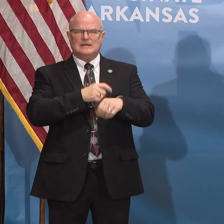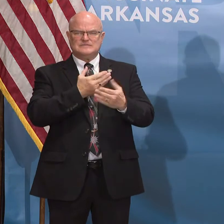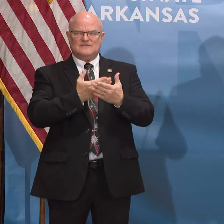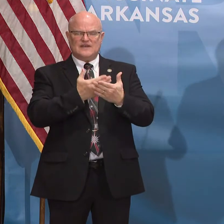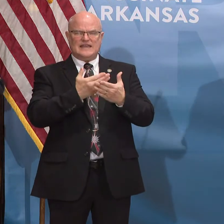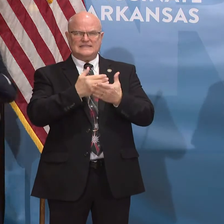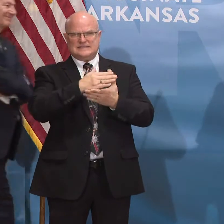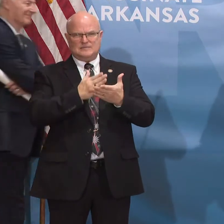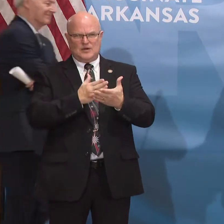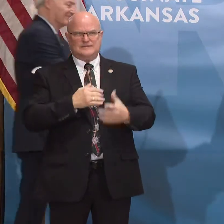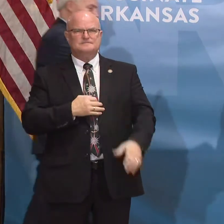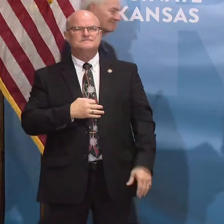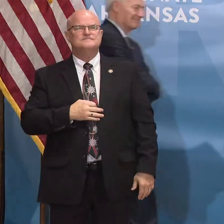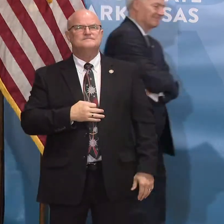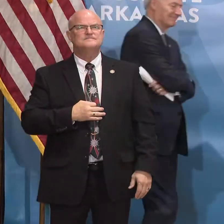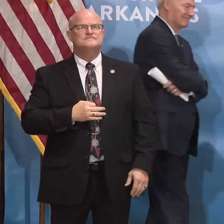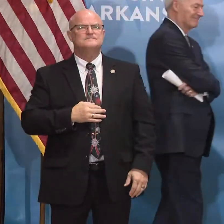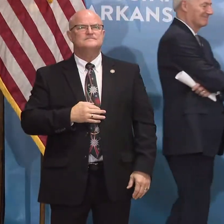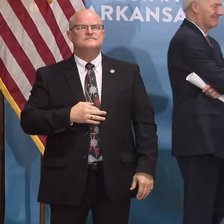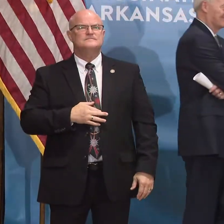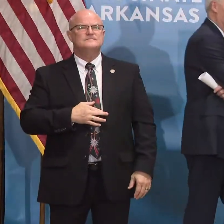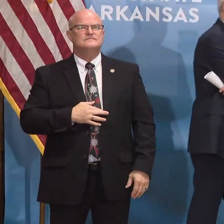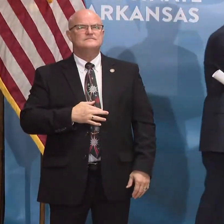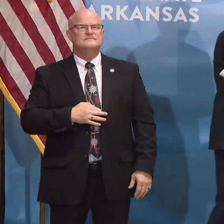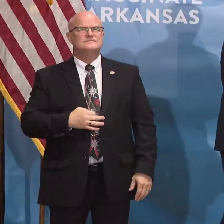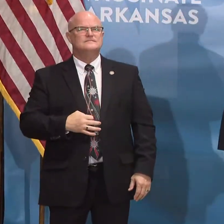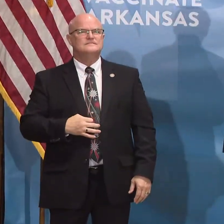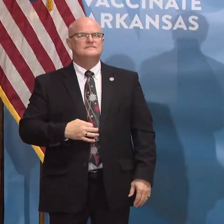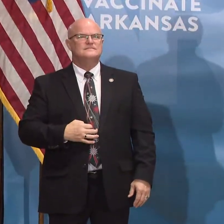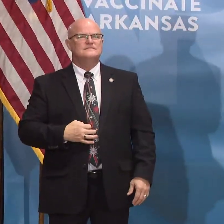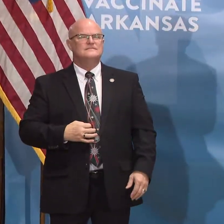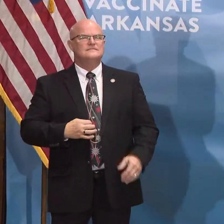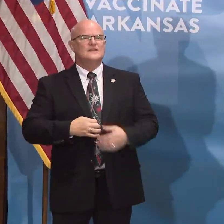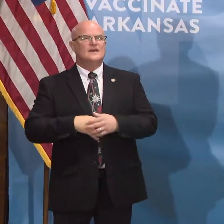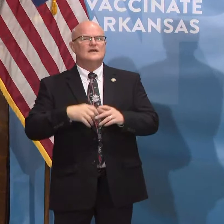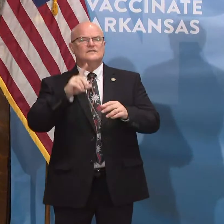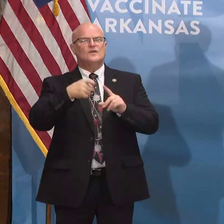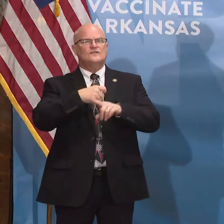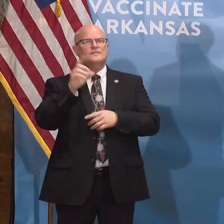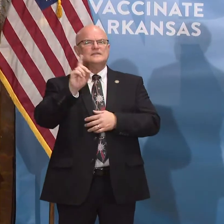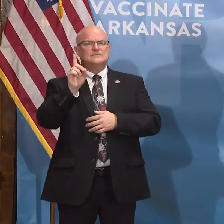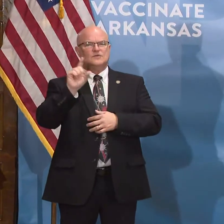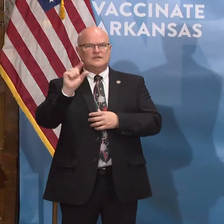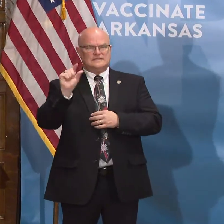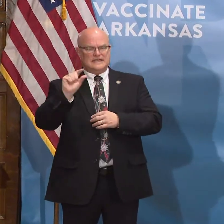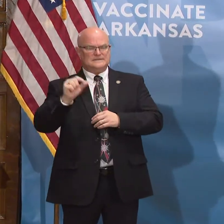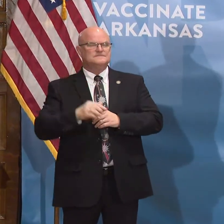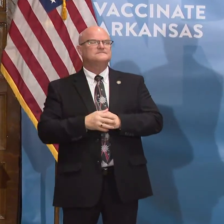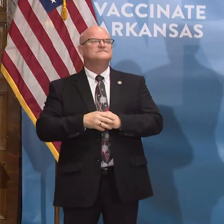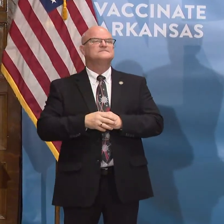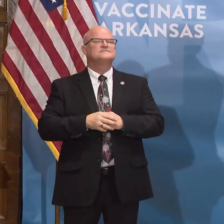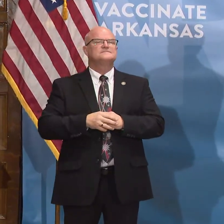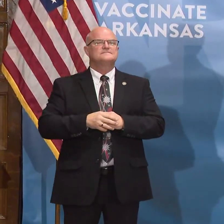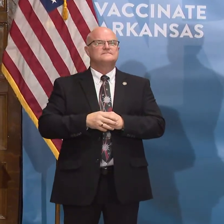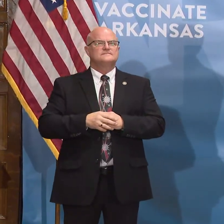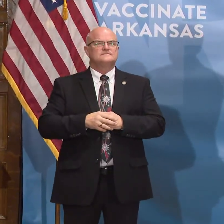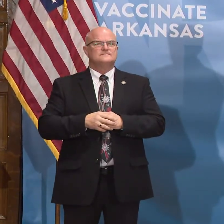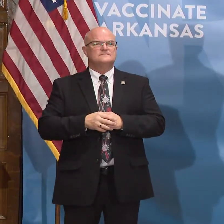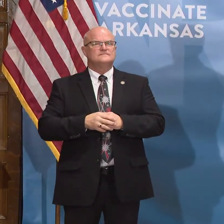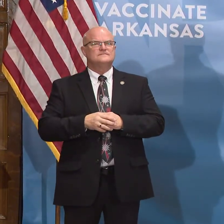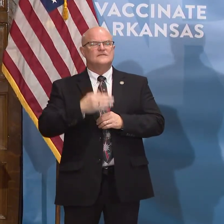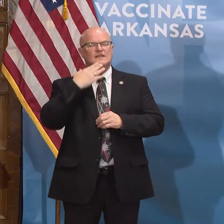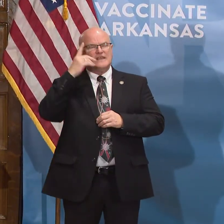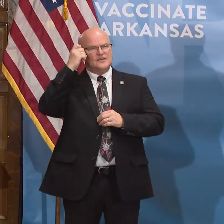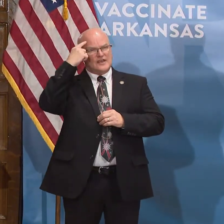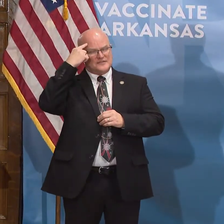financing. And in terms of the Governor, a question from the Democrat Gazette. Yeah, let's go to the Democrat Gazette. Thank